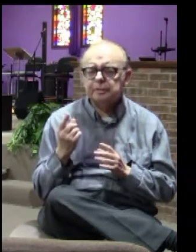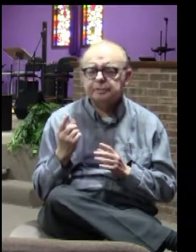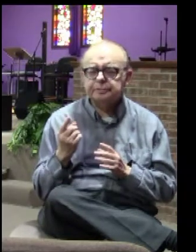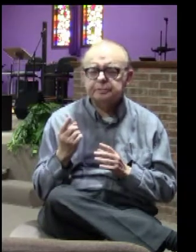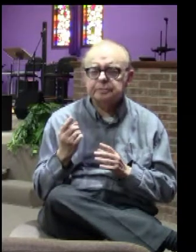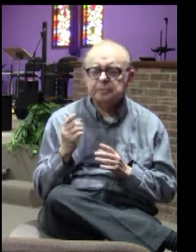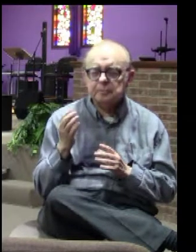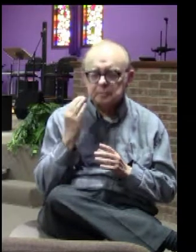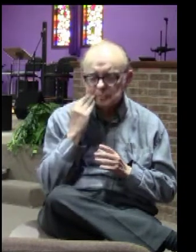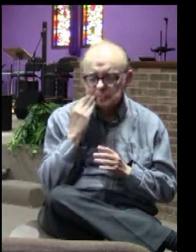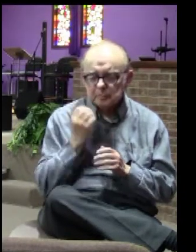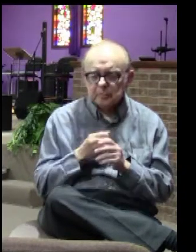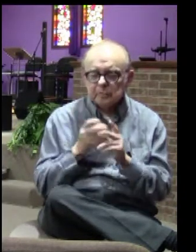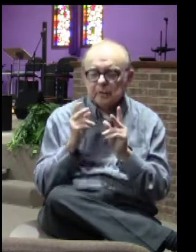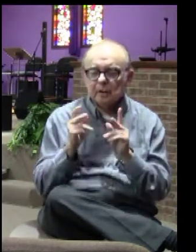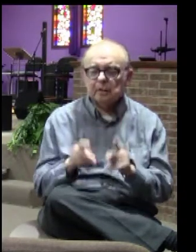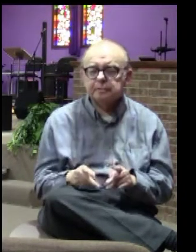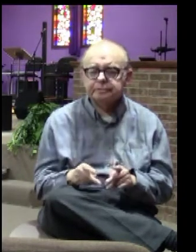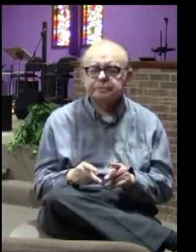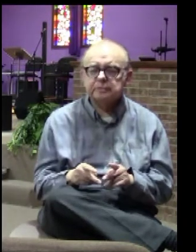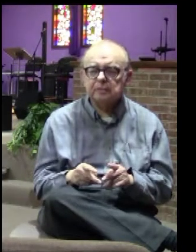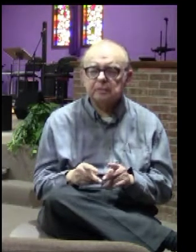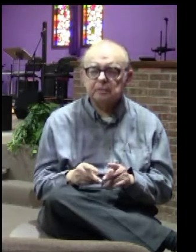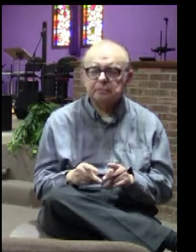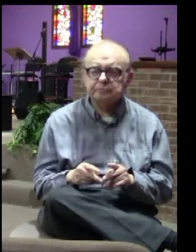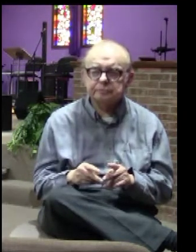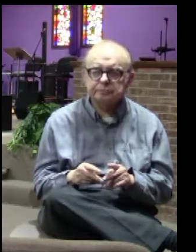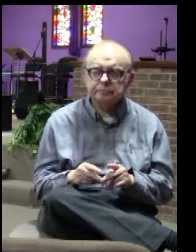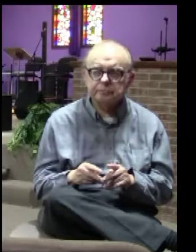Do you know that each and every one of you